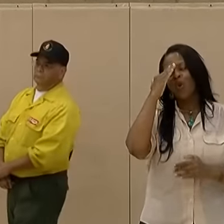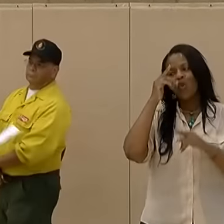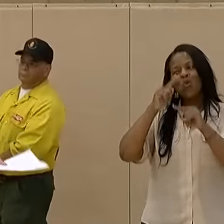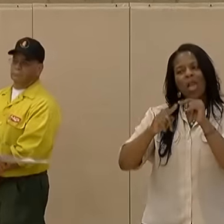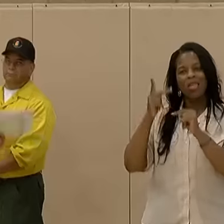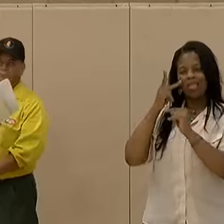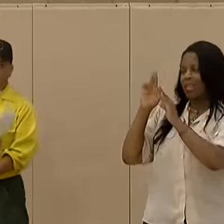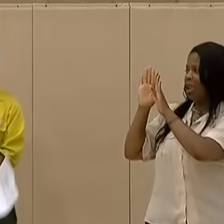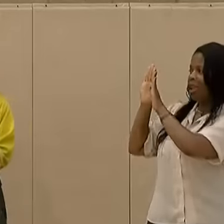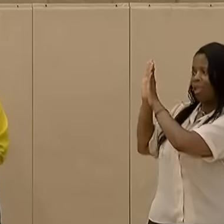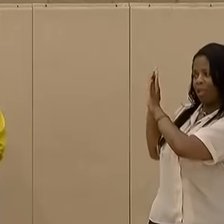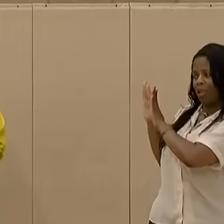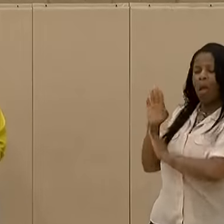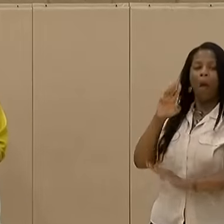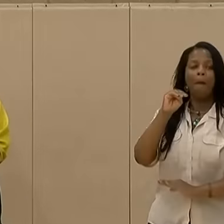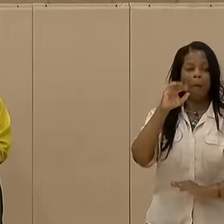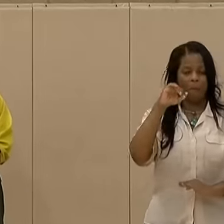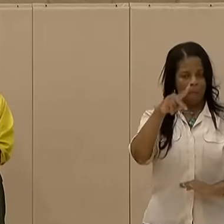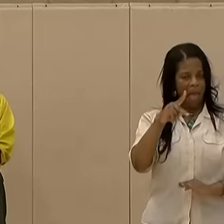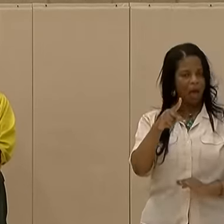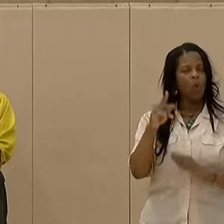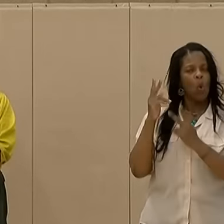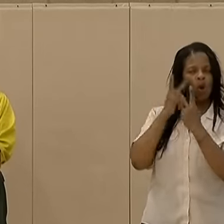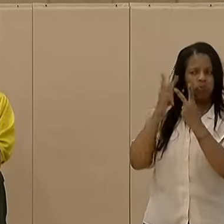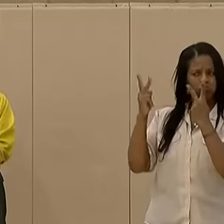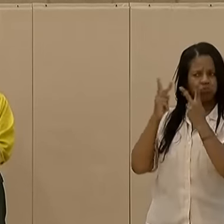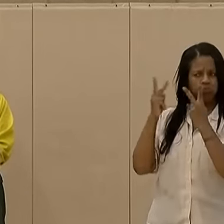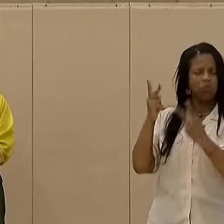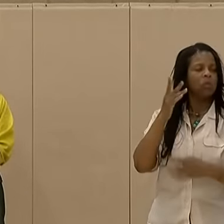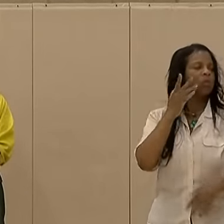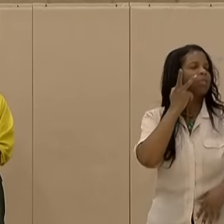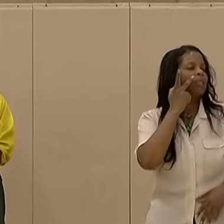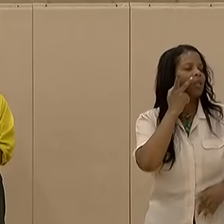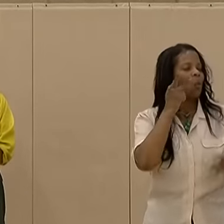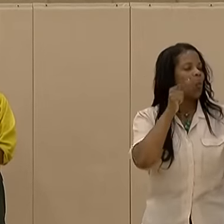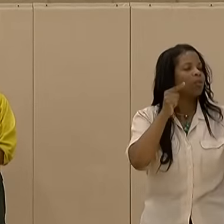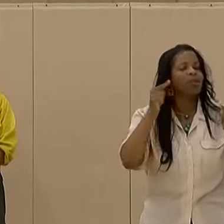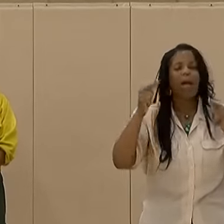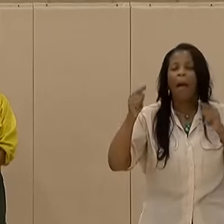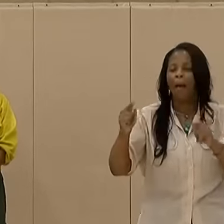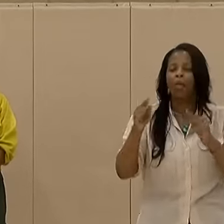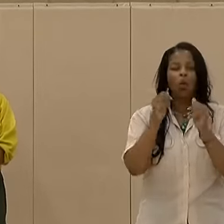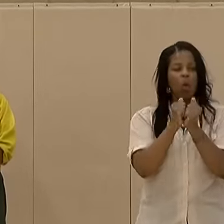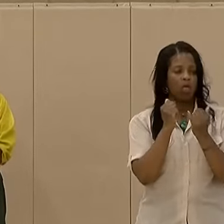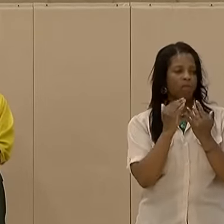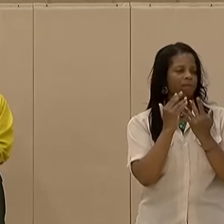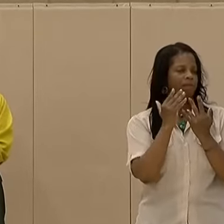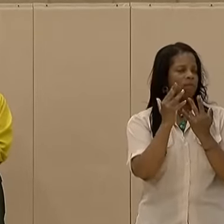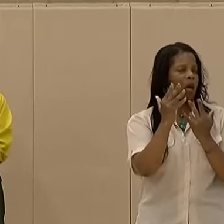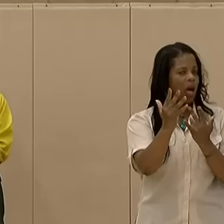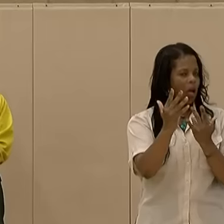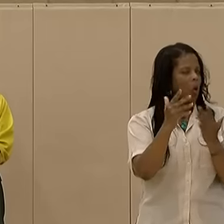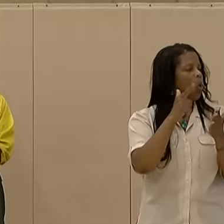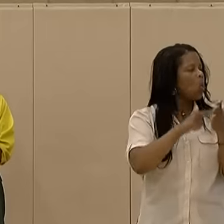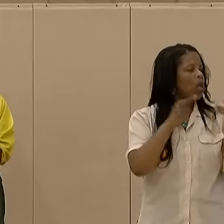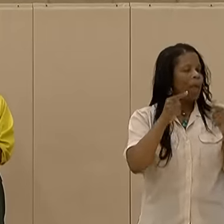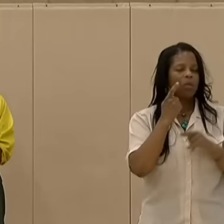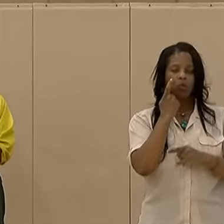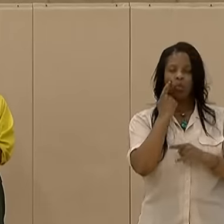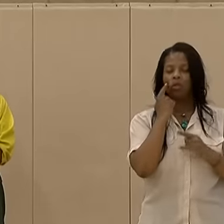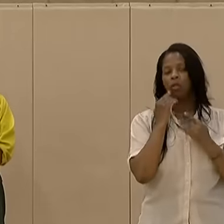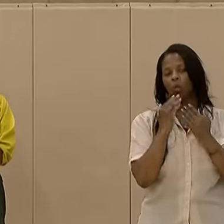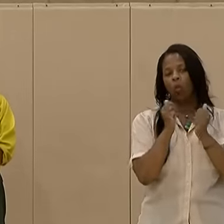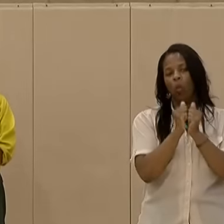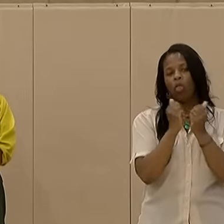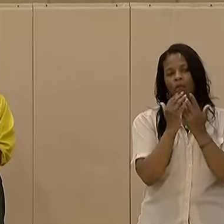gonna be a visual for him to help explain exactly what's going on, what's happened with this fire, and what has happened recently with the fire, and what